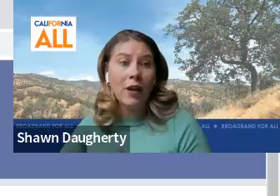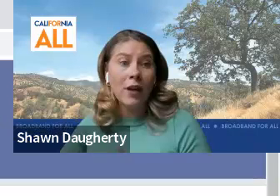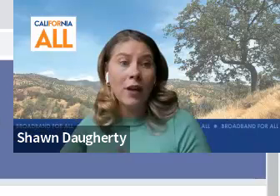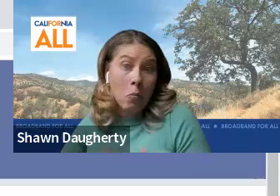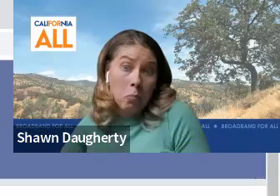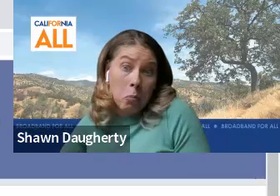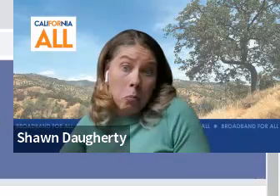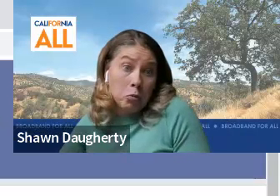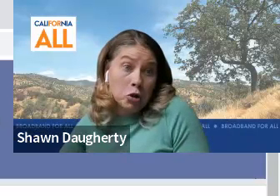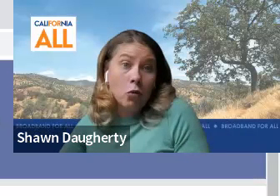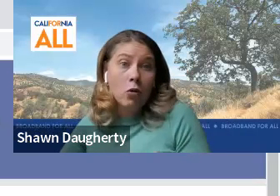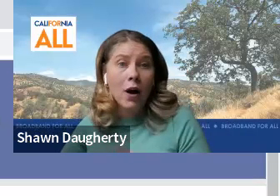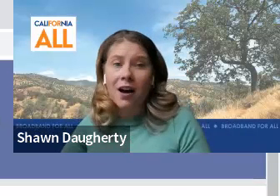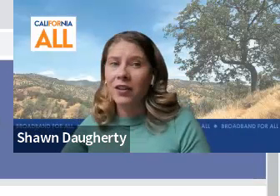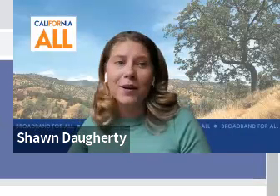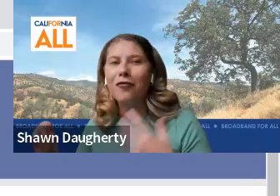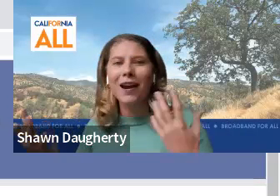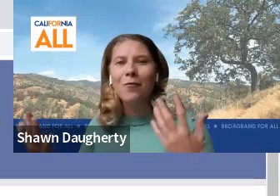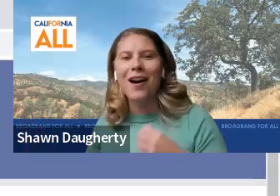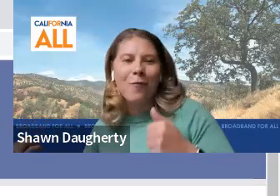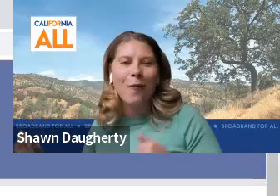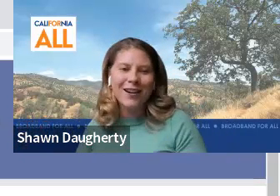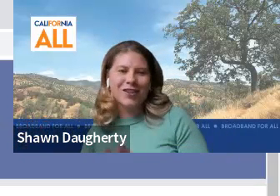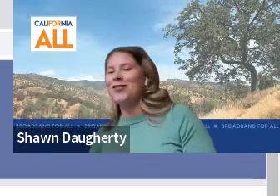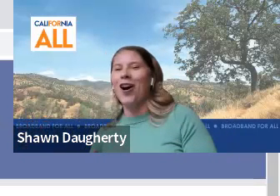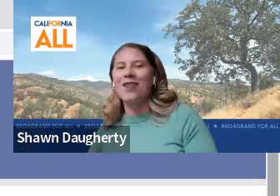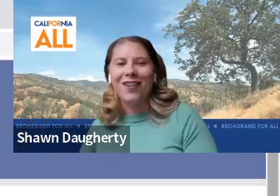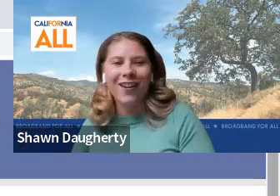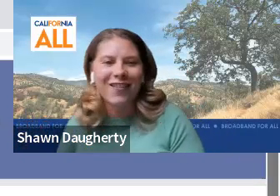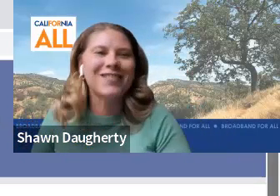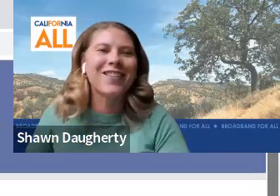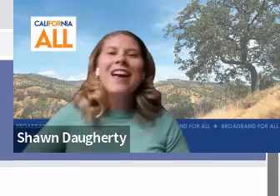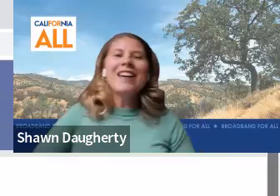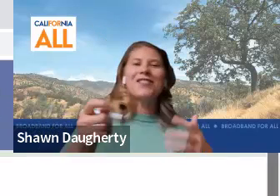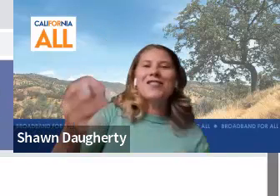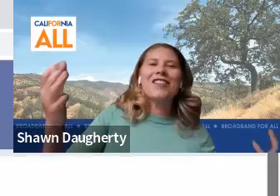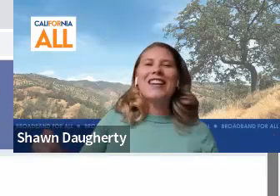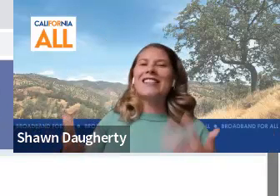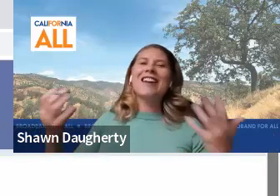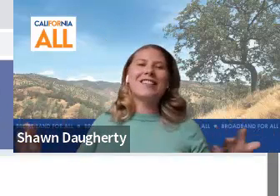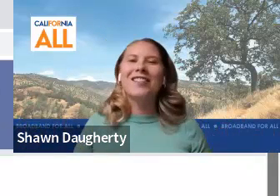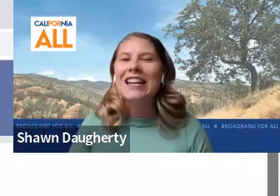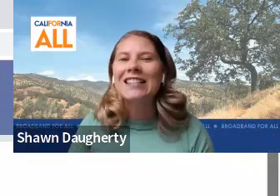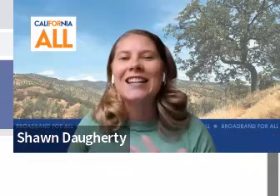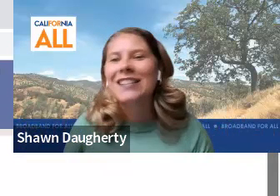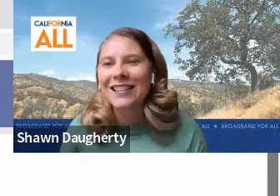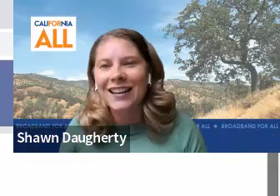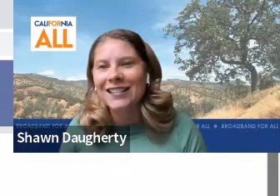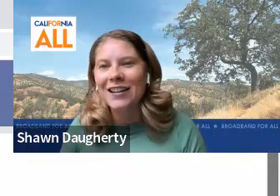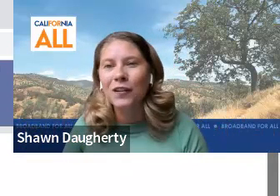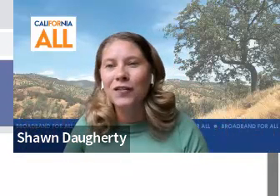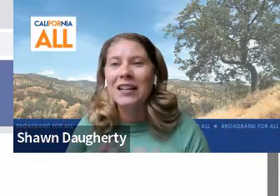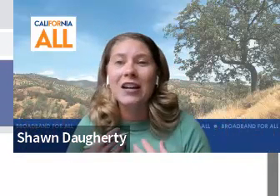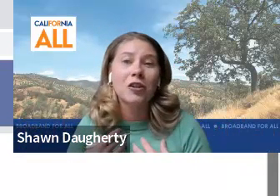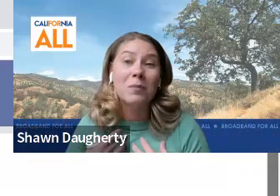tool now. Sure, why not? There we go, right? Why not just talk about it all at once, right? Yeah, so as you can see, it's nice, clear, and easy. It says it takes 10 to 15. It